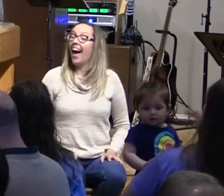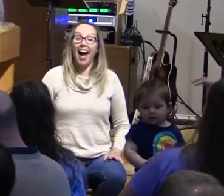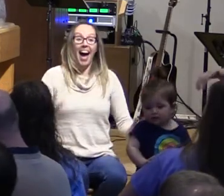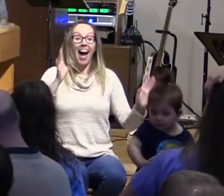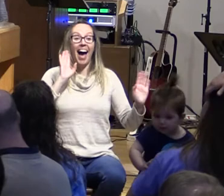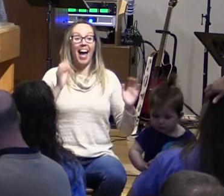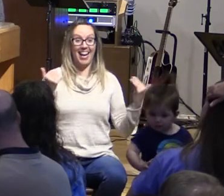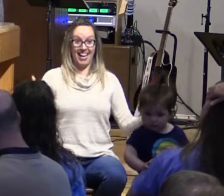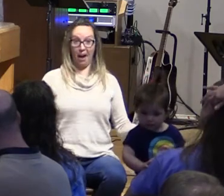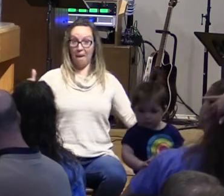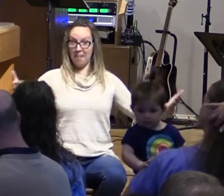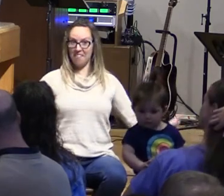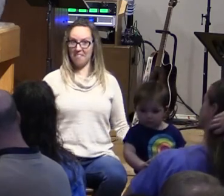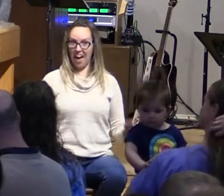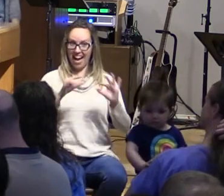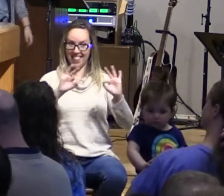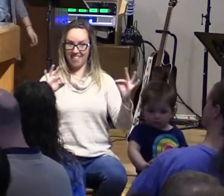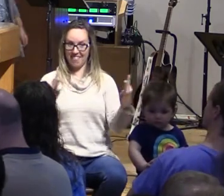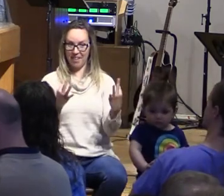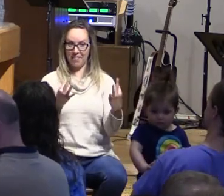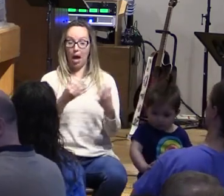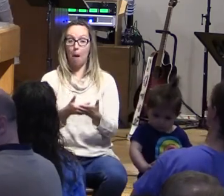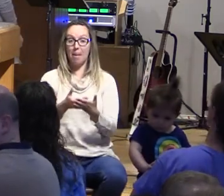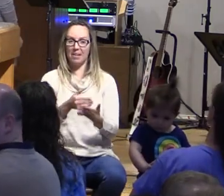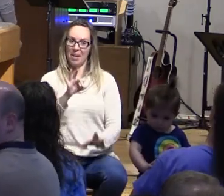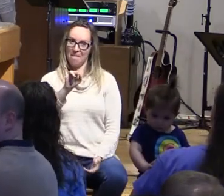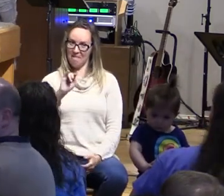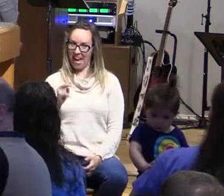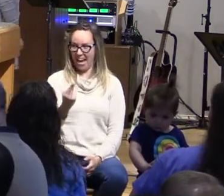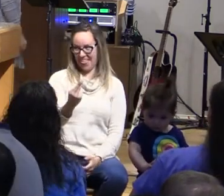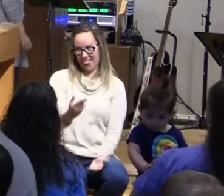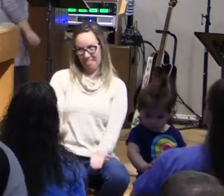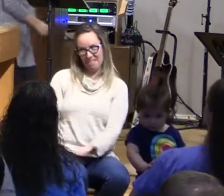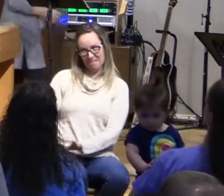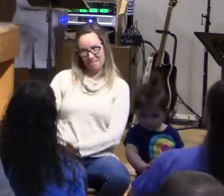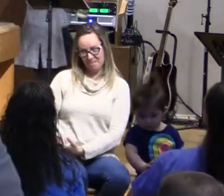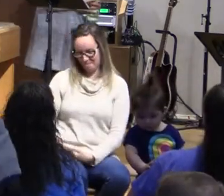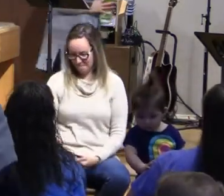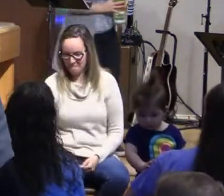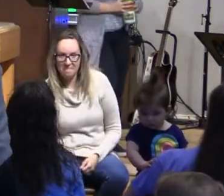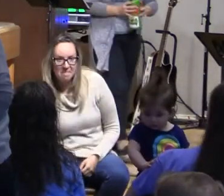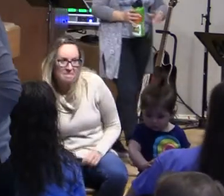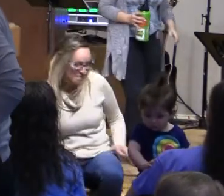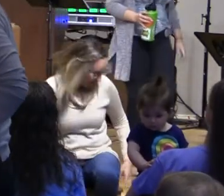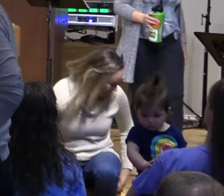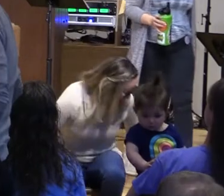I would love to invite the family of Baby Faith to come forward.